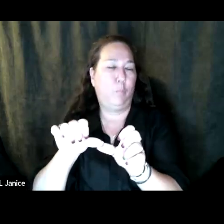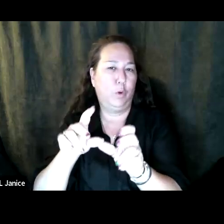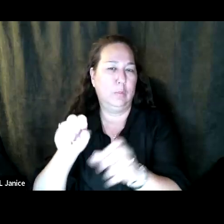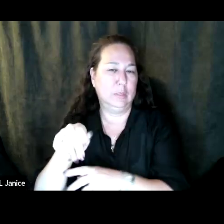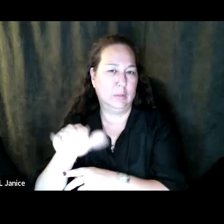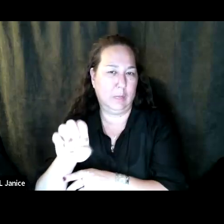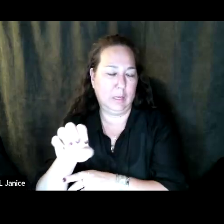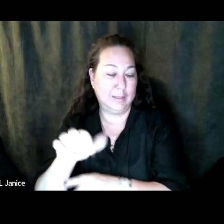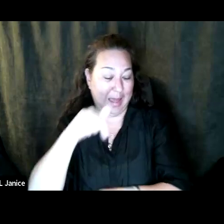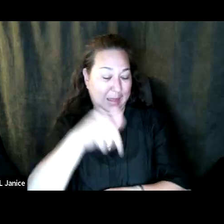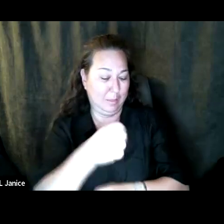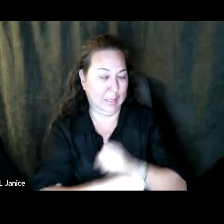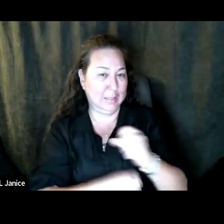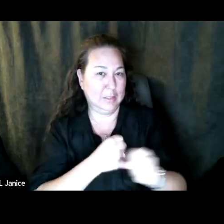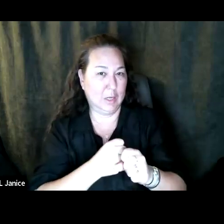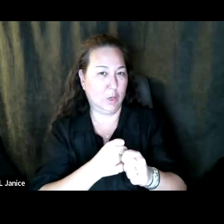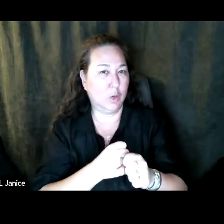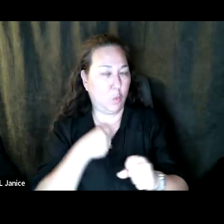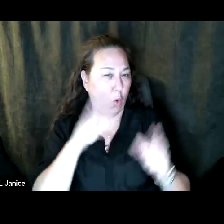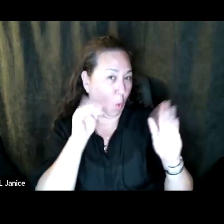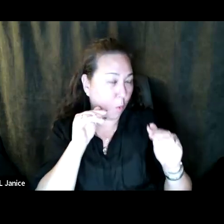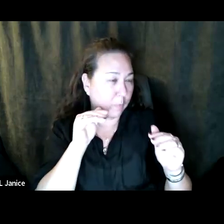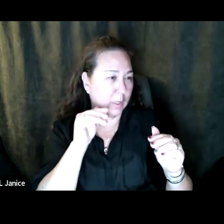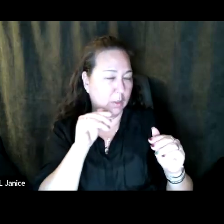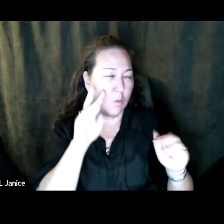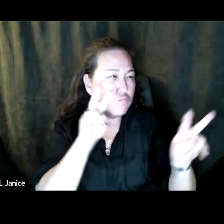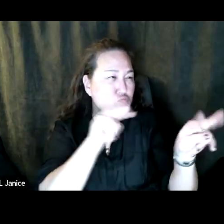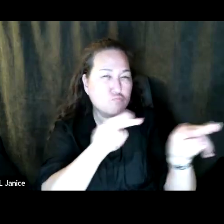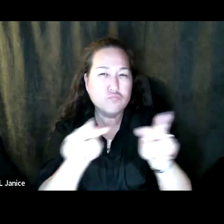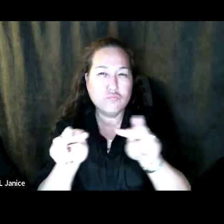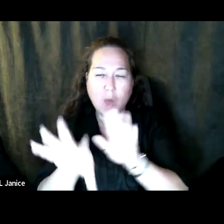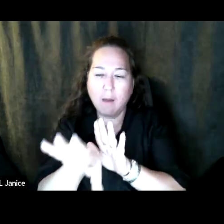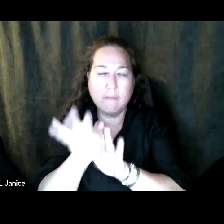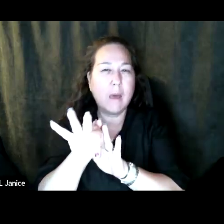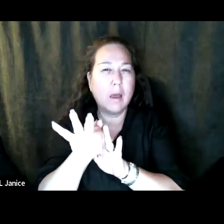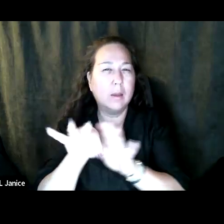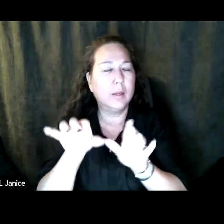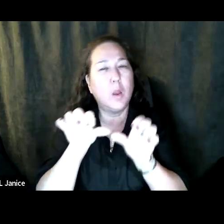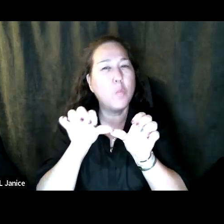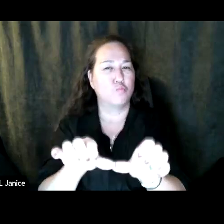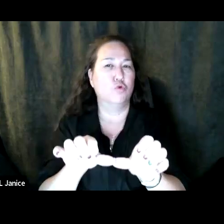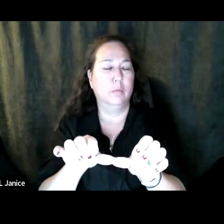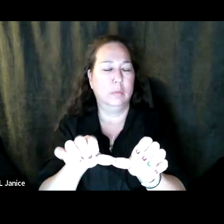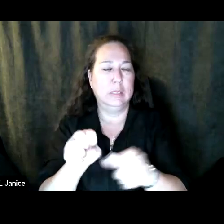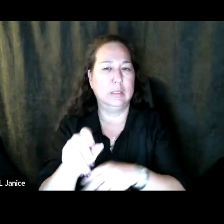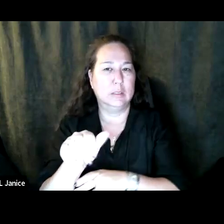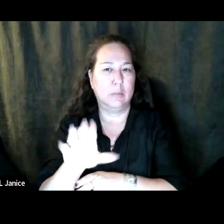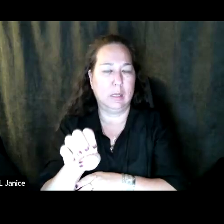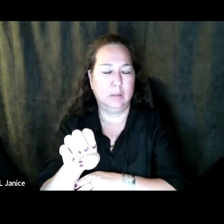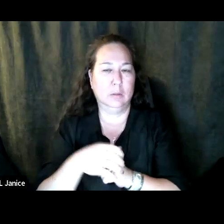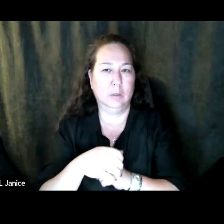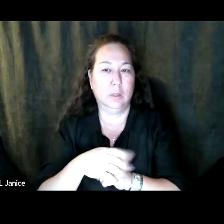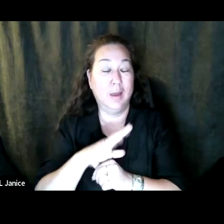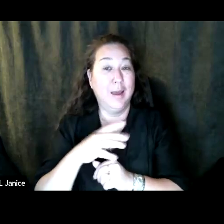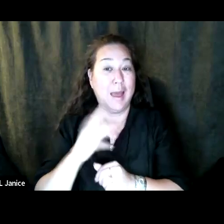year, to identify some permanent space. But in the meantime, we have a backup plan of